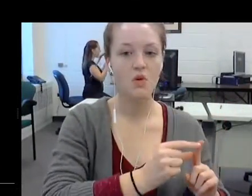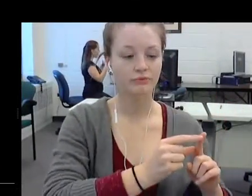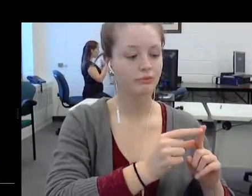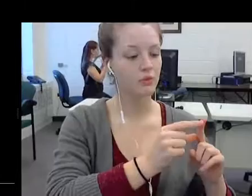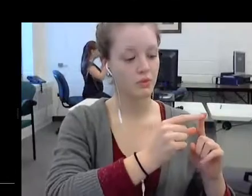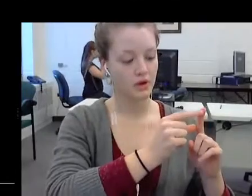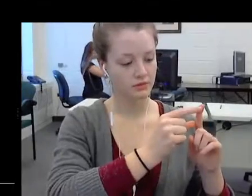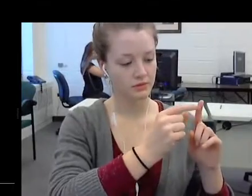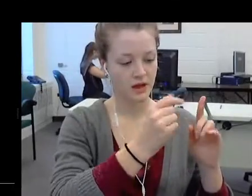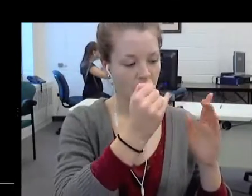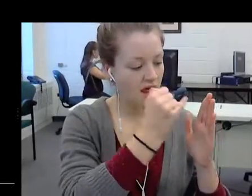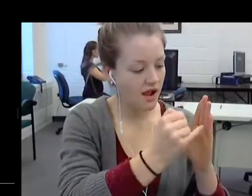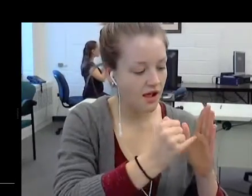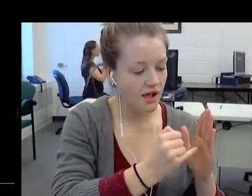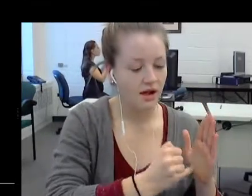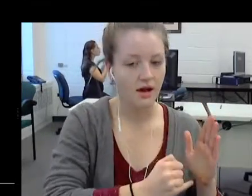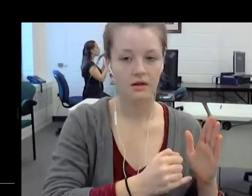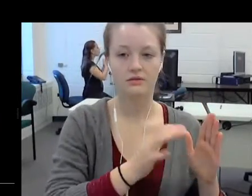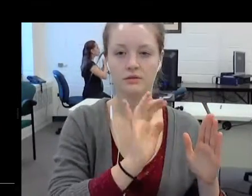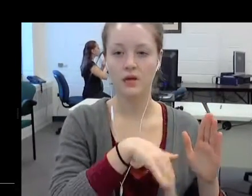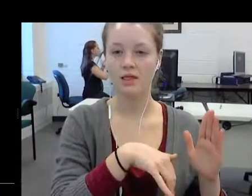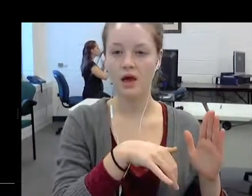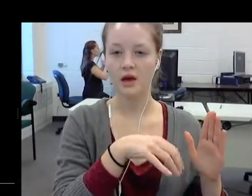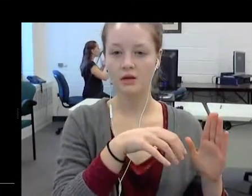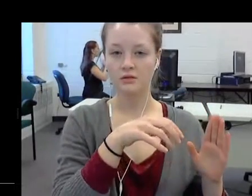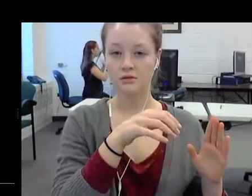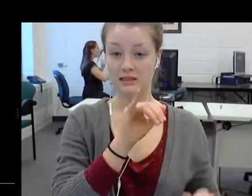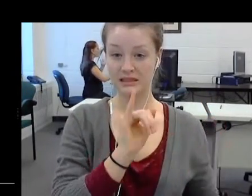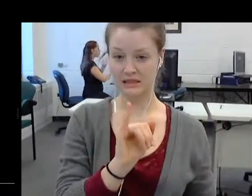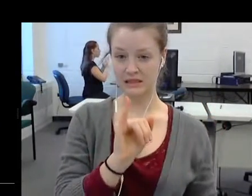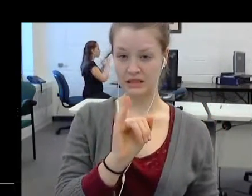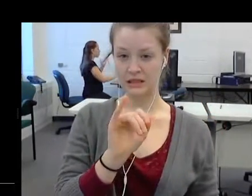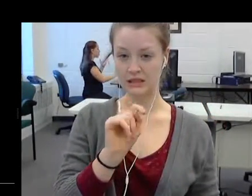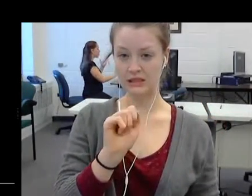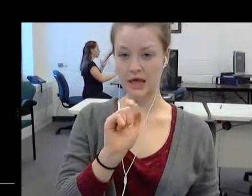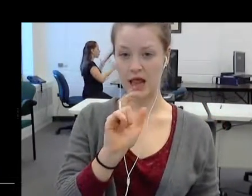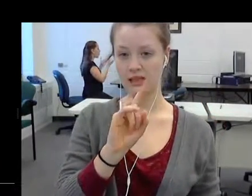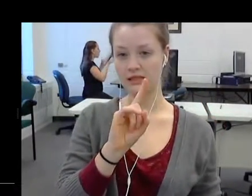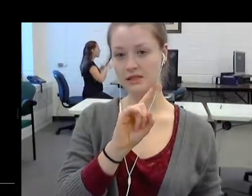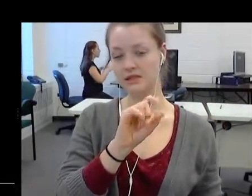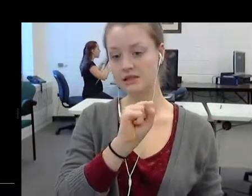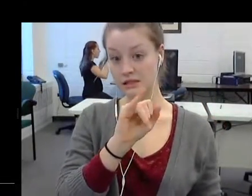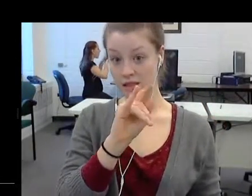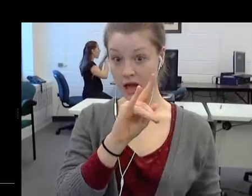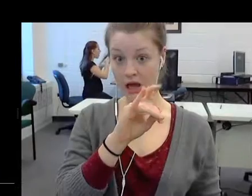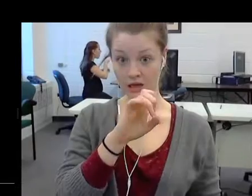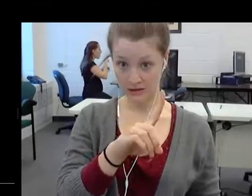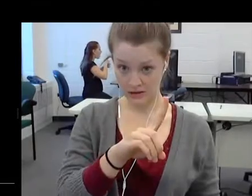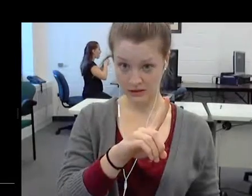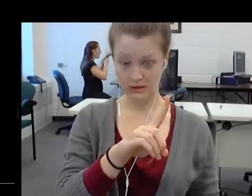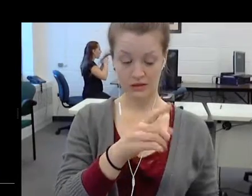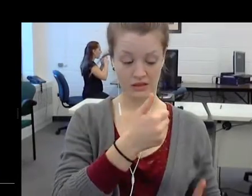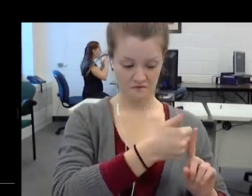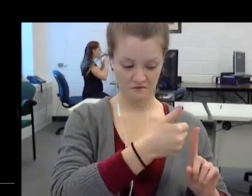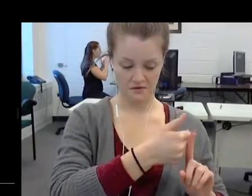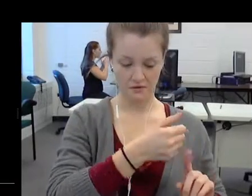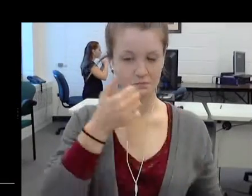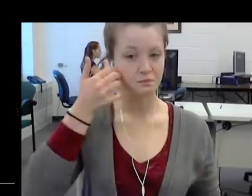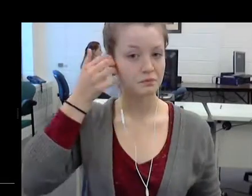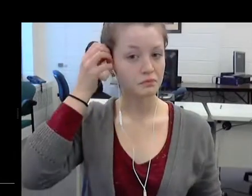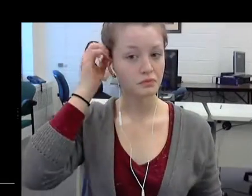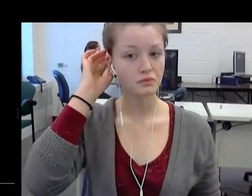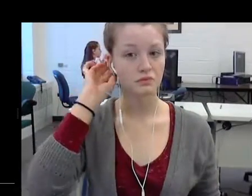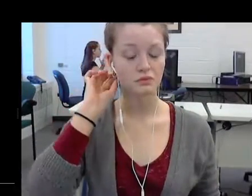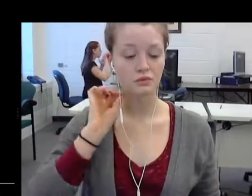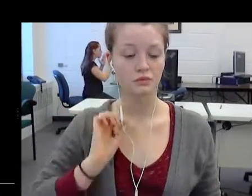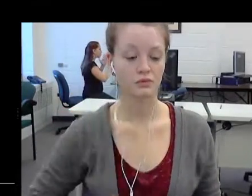that are actually italicized in the text itself in red. And then in the margins, I've